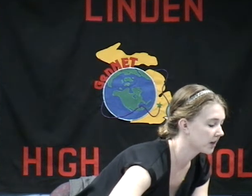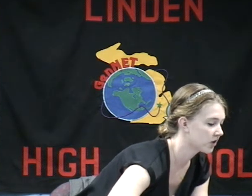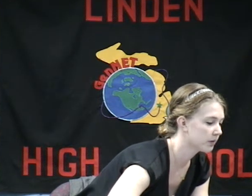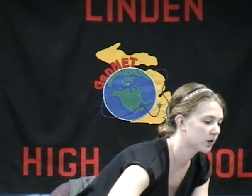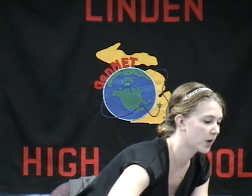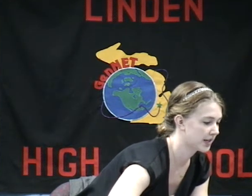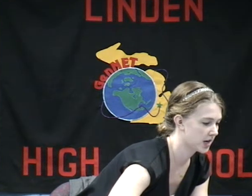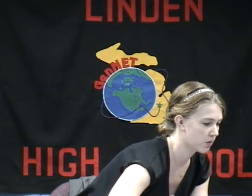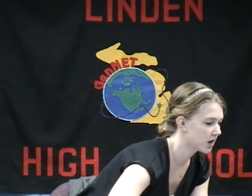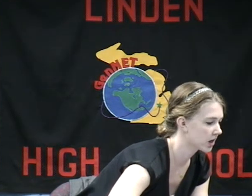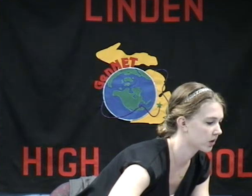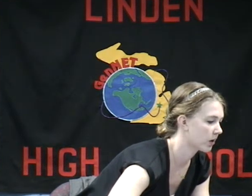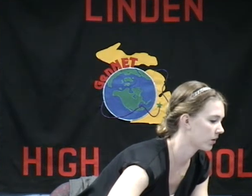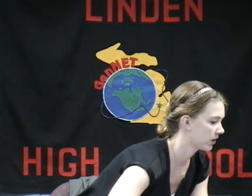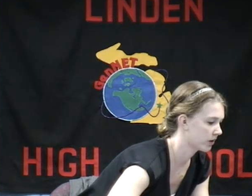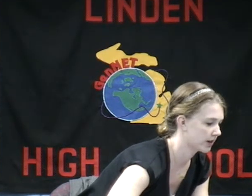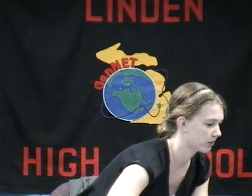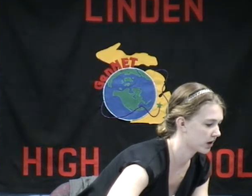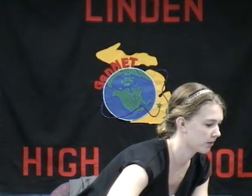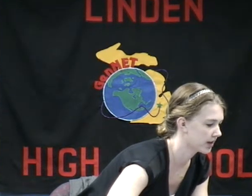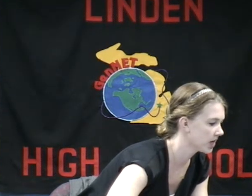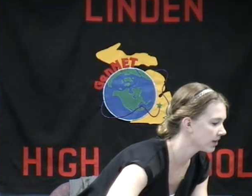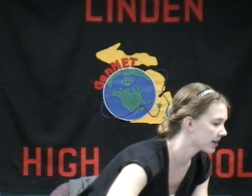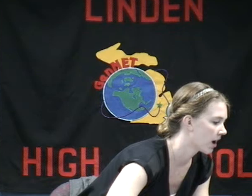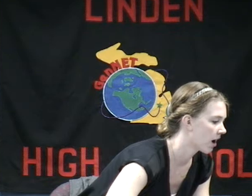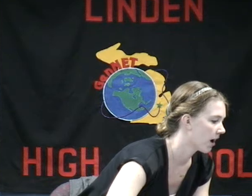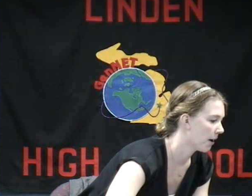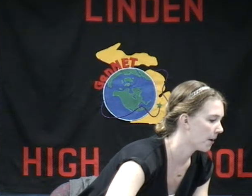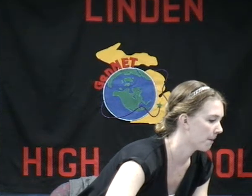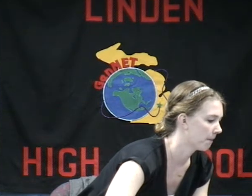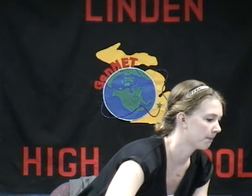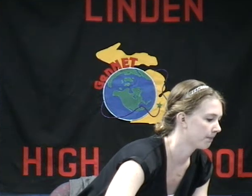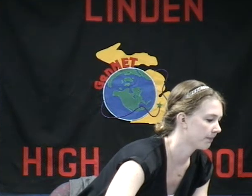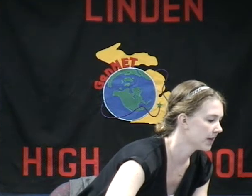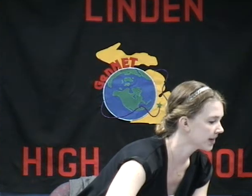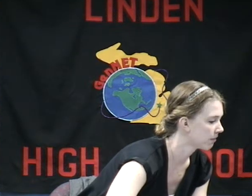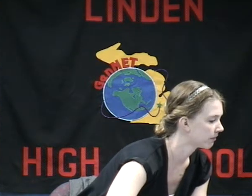Yesterday we did Wednesday work. We always do Wednesday work on Wednesdays. Yeah.